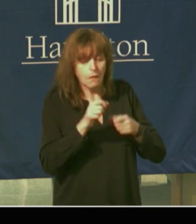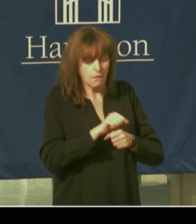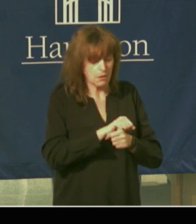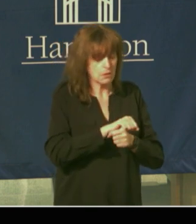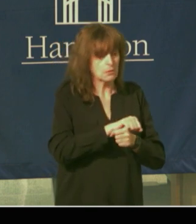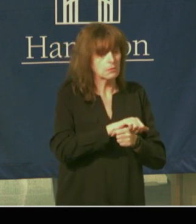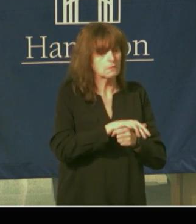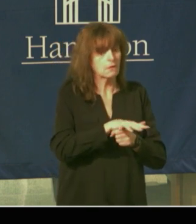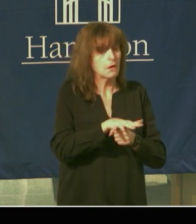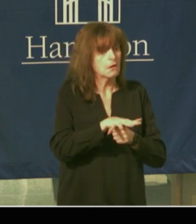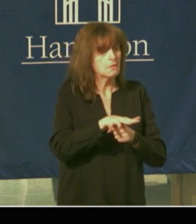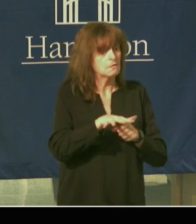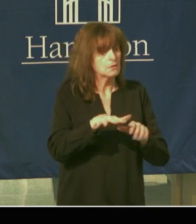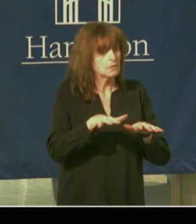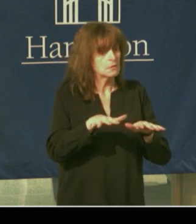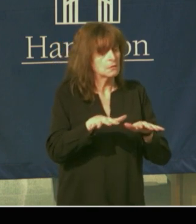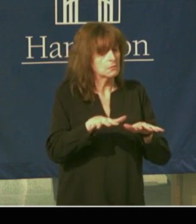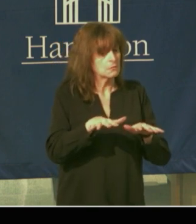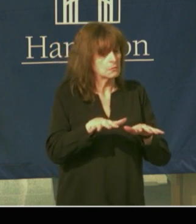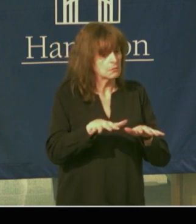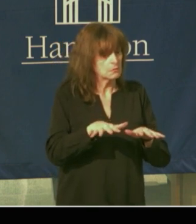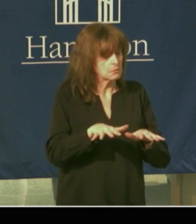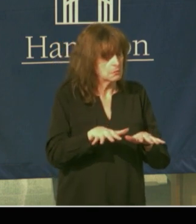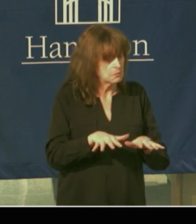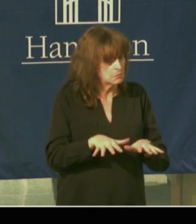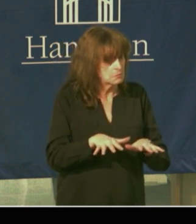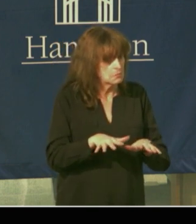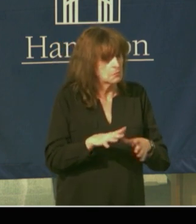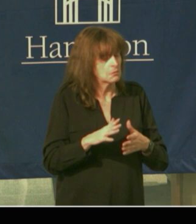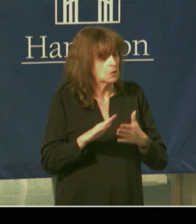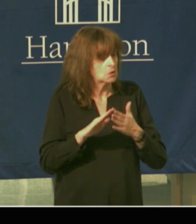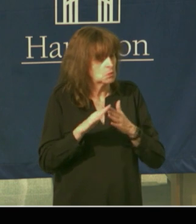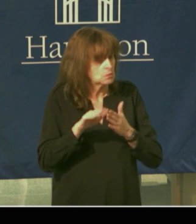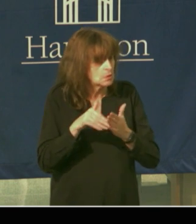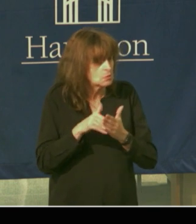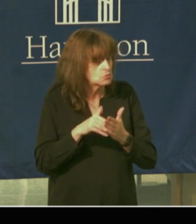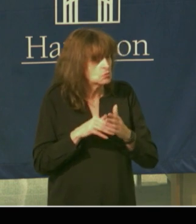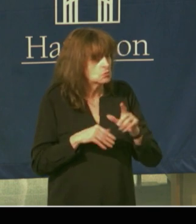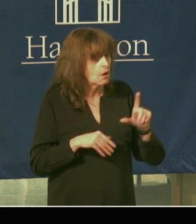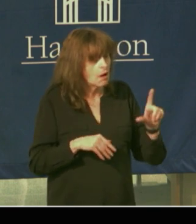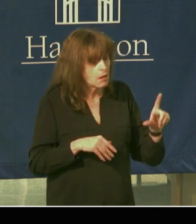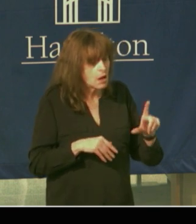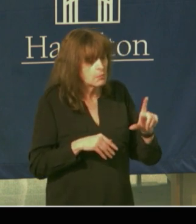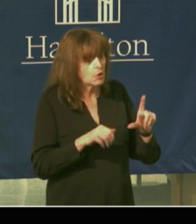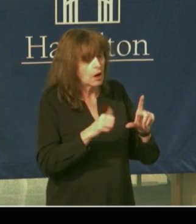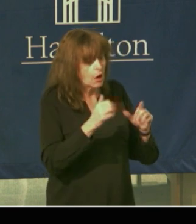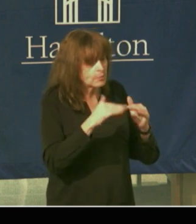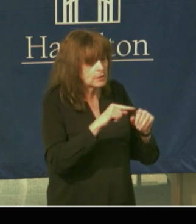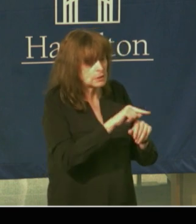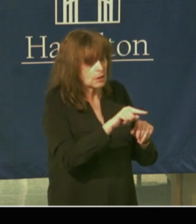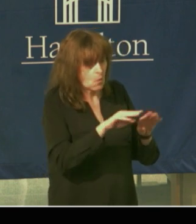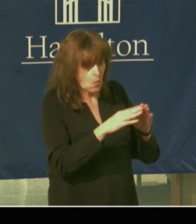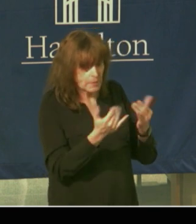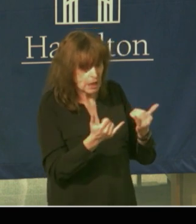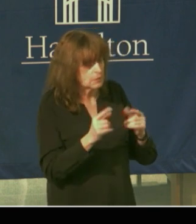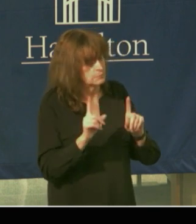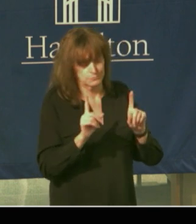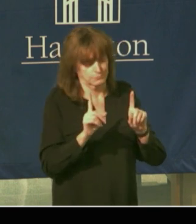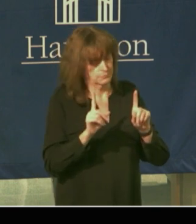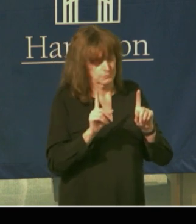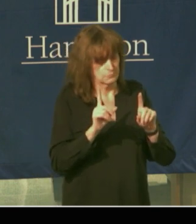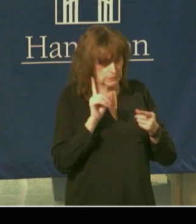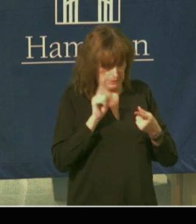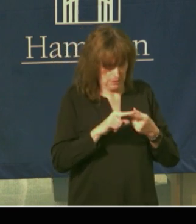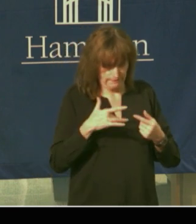things are going to be offline for a while. But a lot of things are coming online. I do know that there's been some specific questions about why were the waste transfer stations